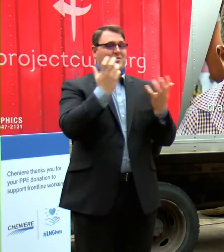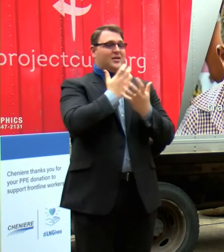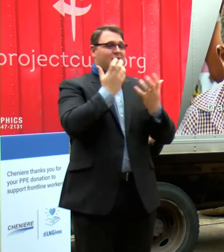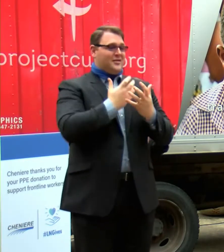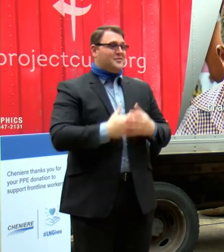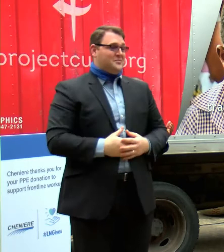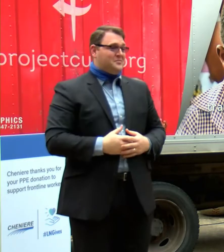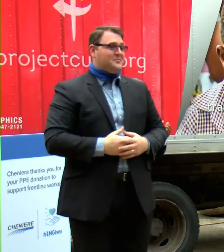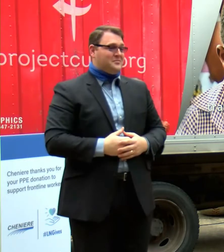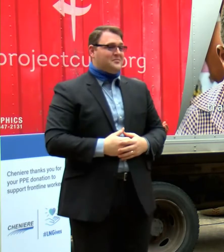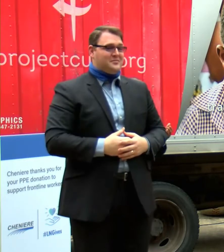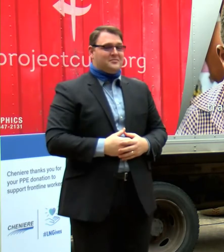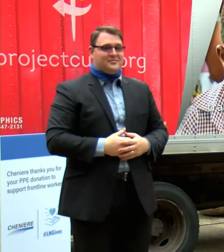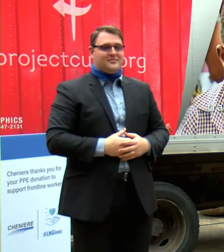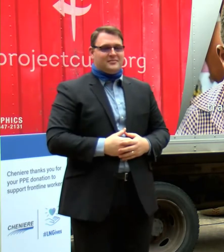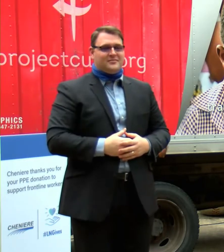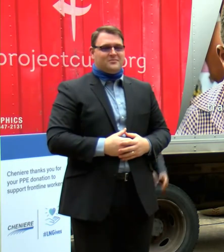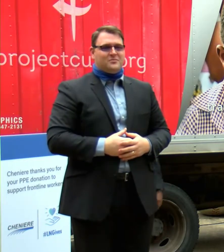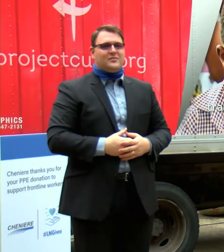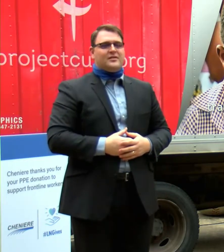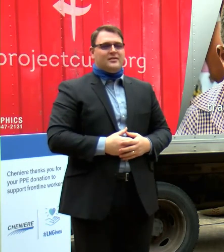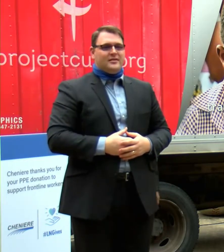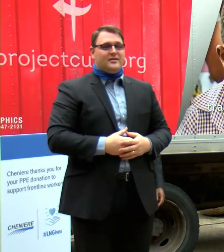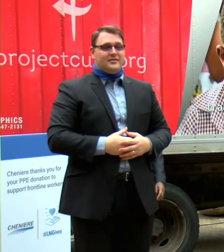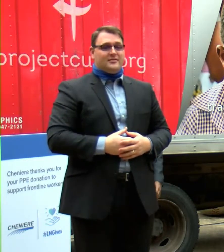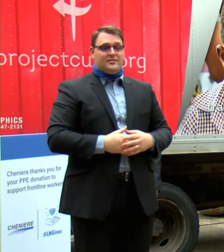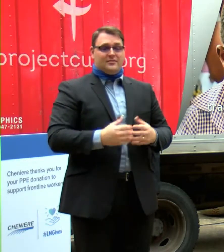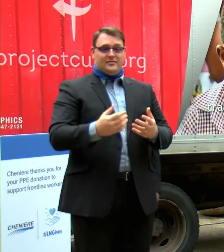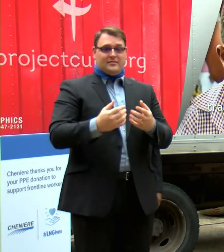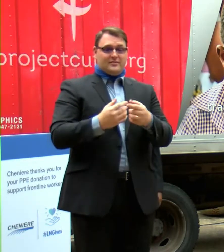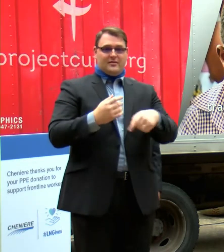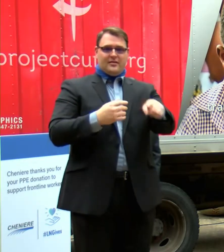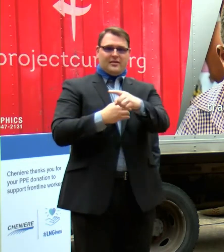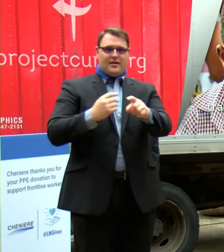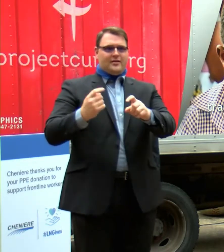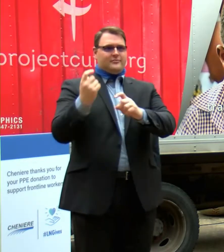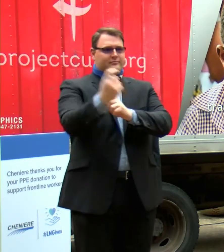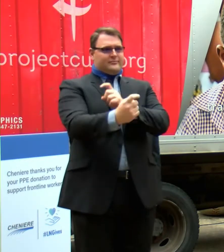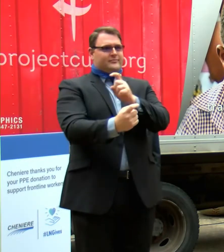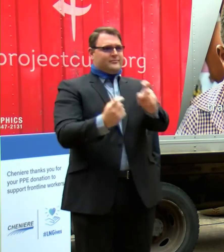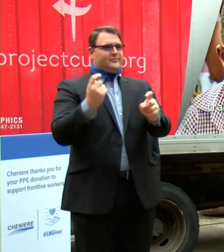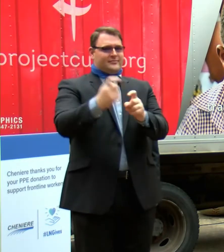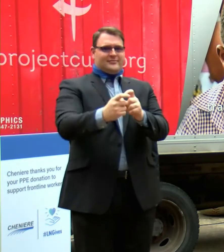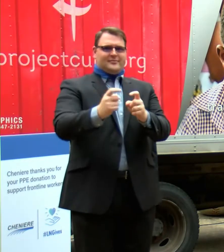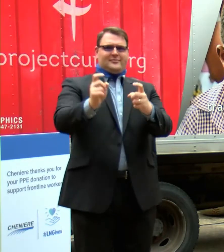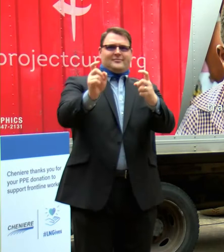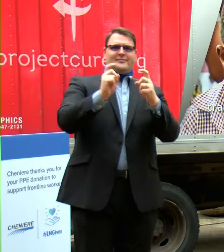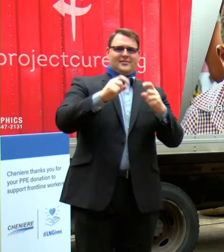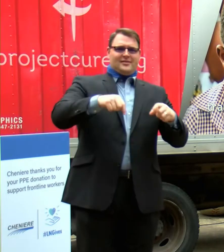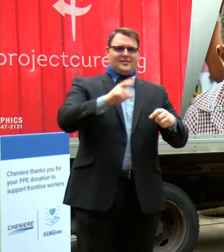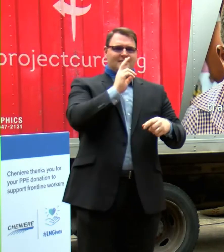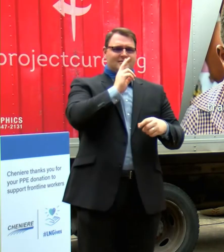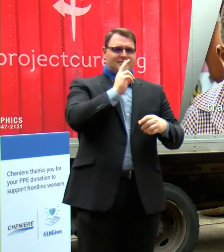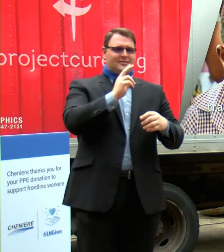Amen. Of that, they have been so generous to our city. They've contributed